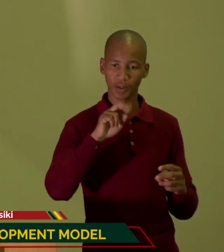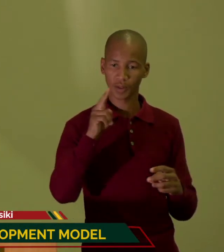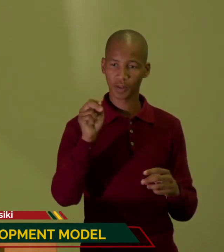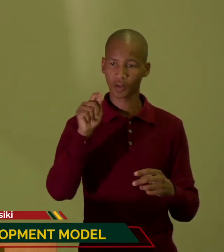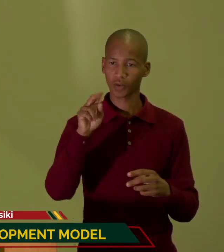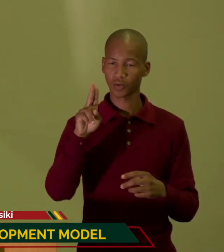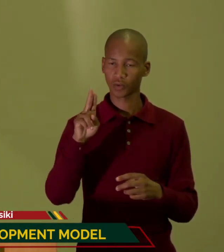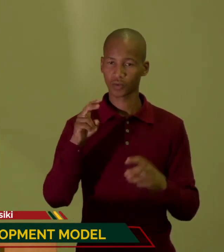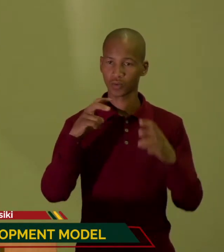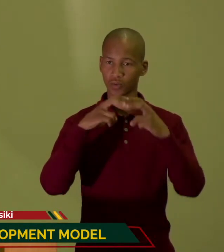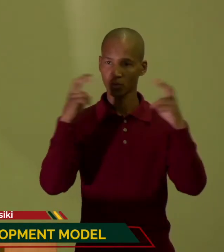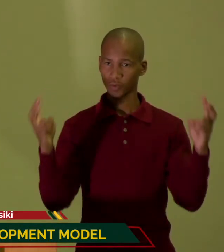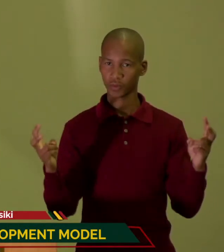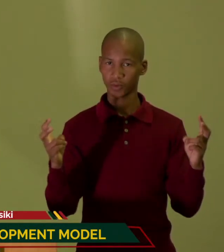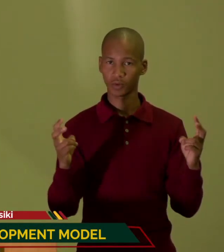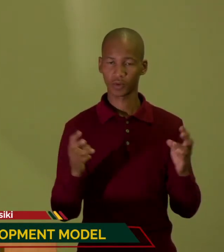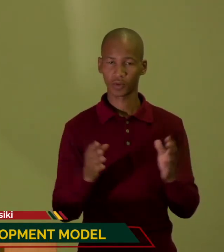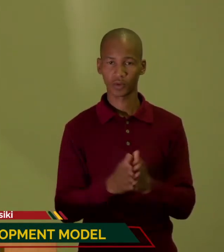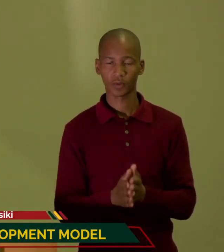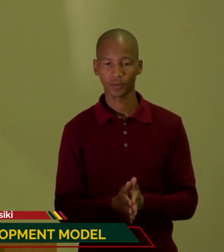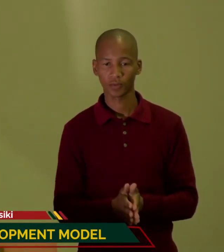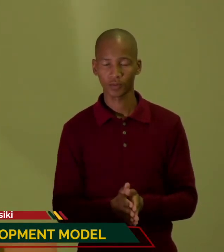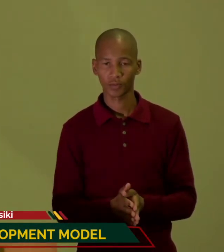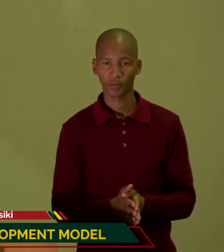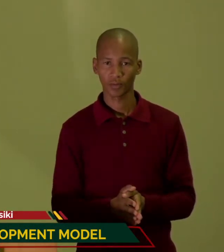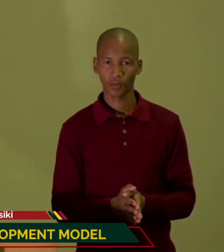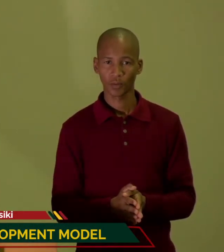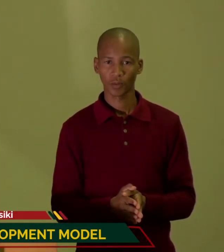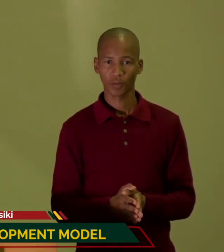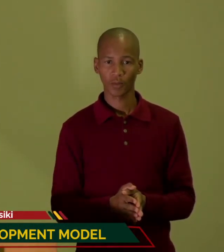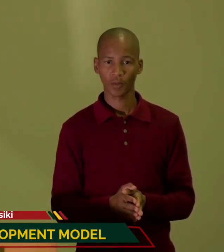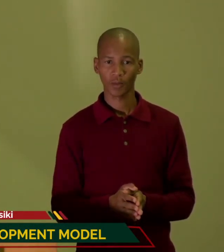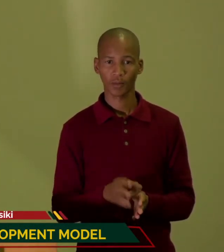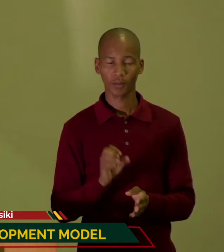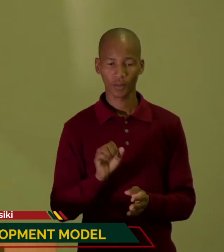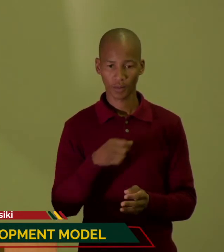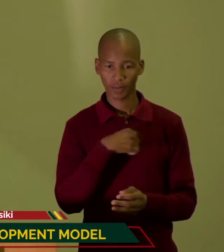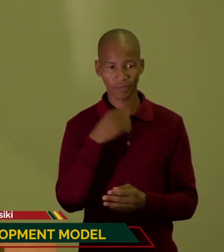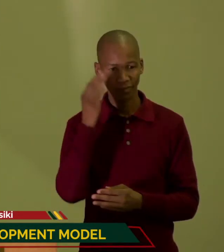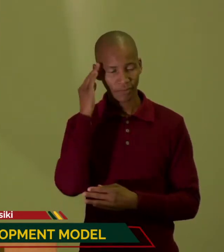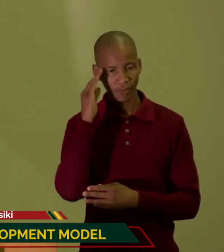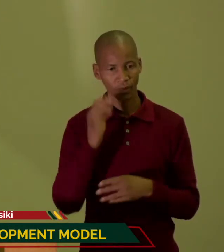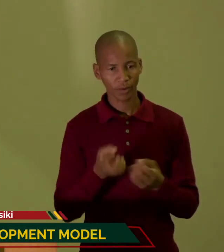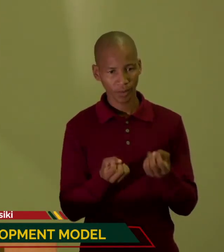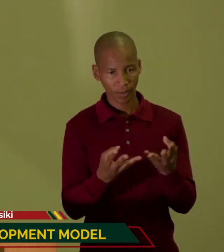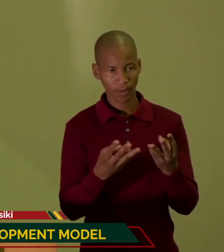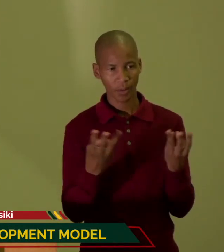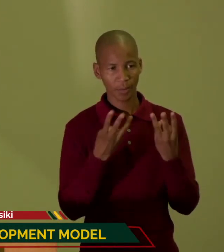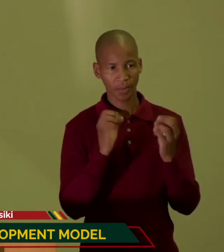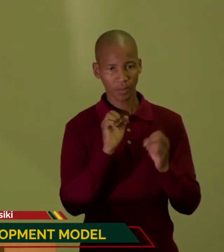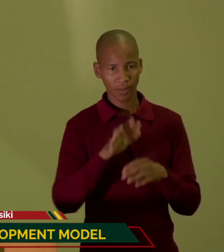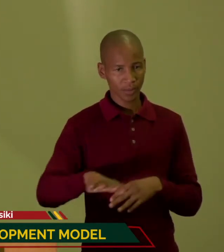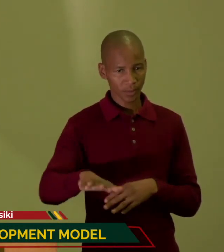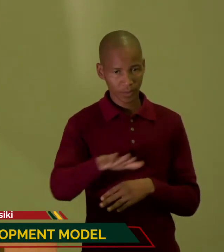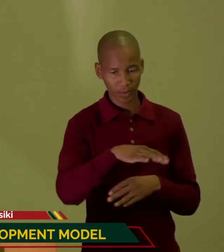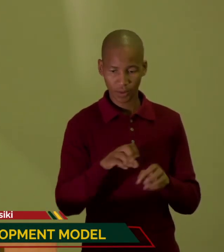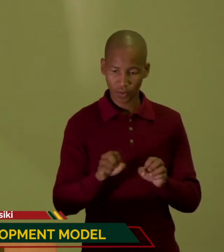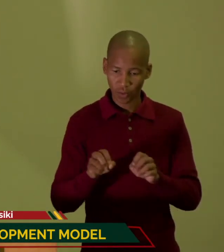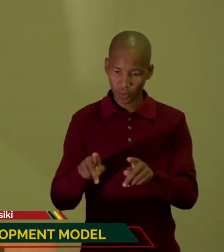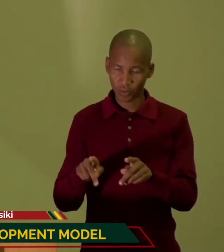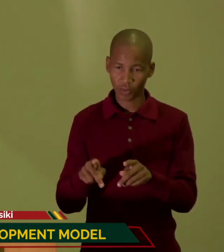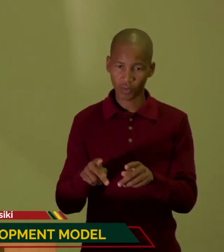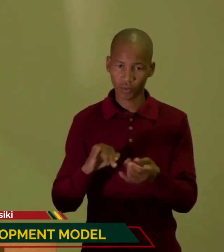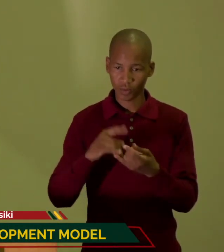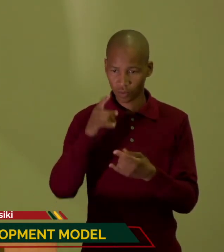which we know it will give the people of the area an opportunity to